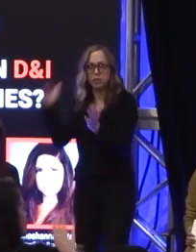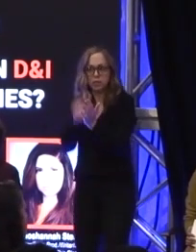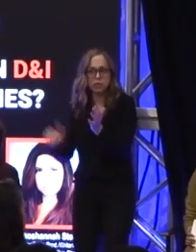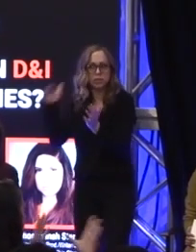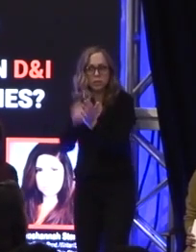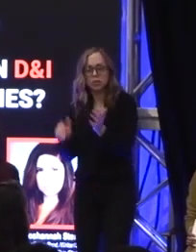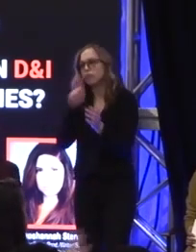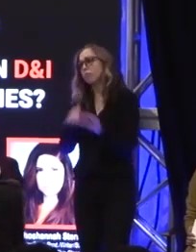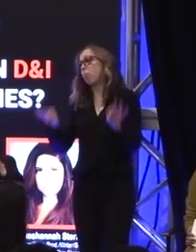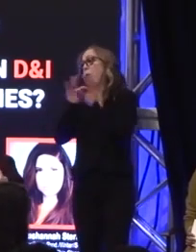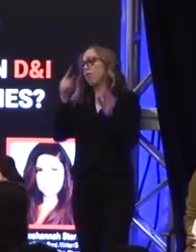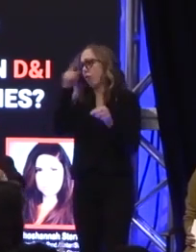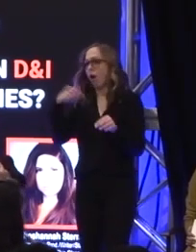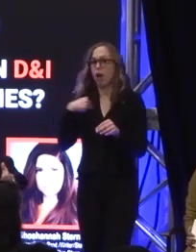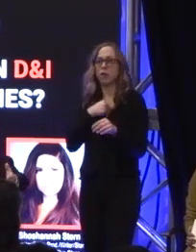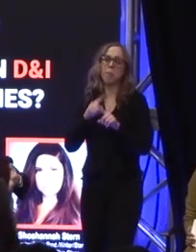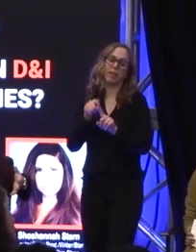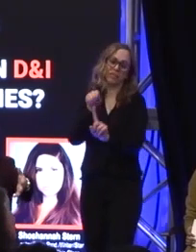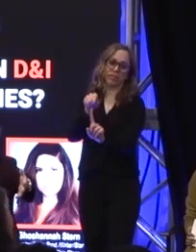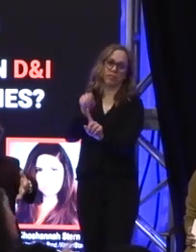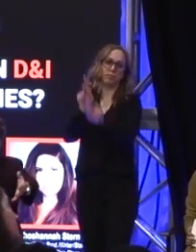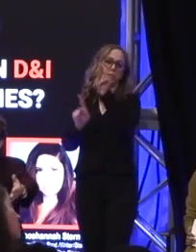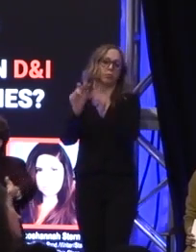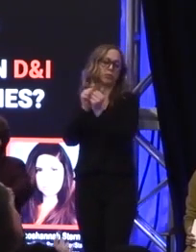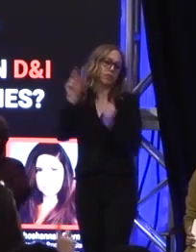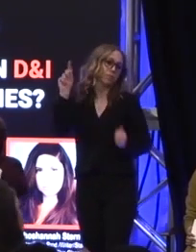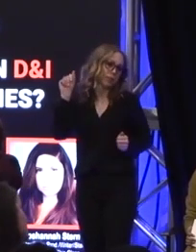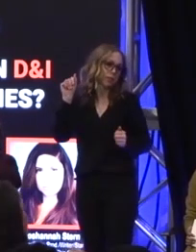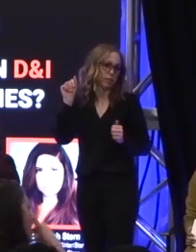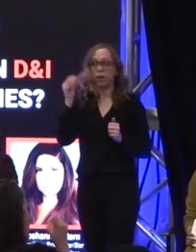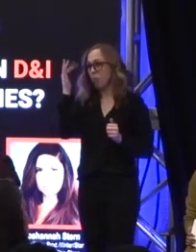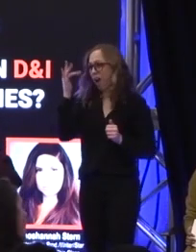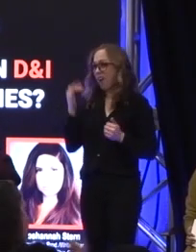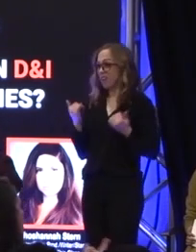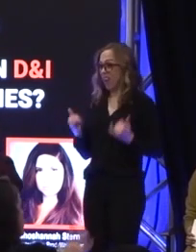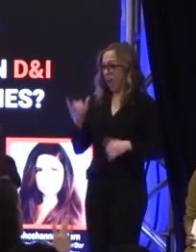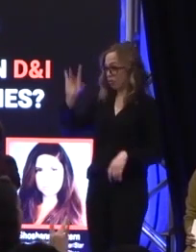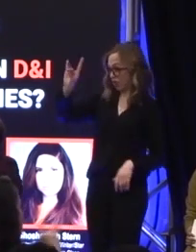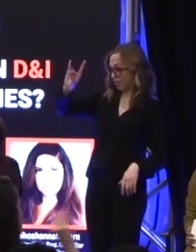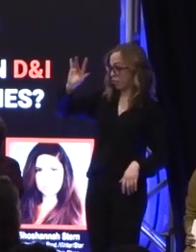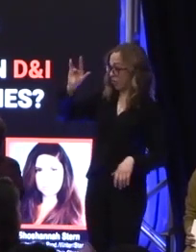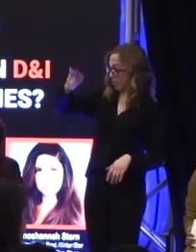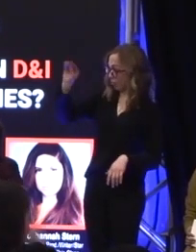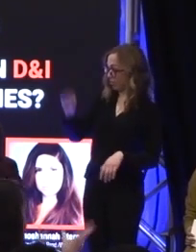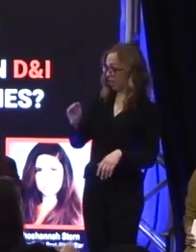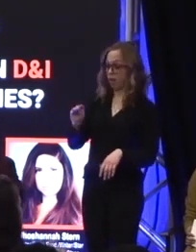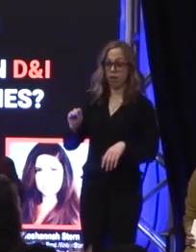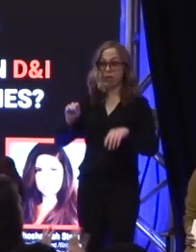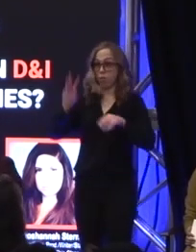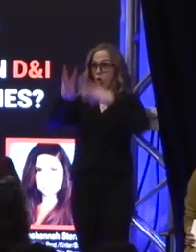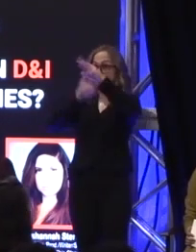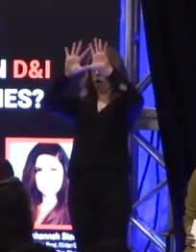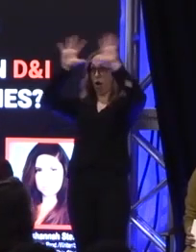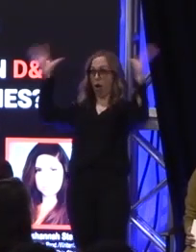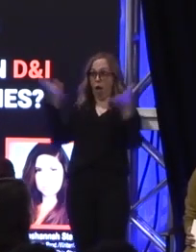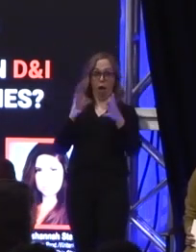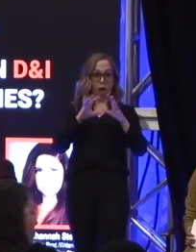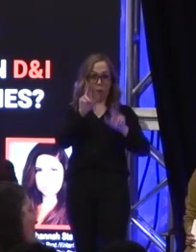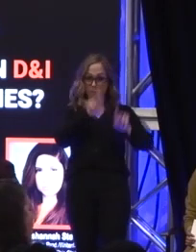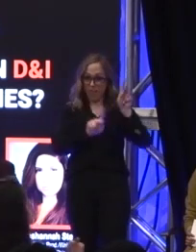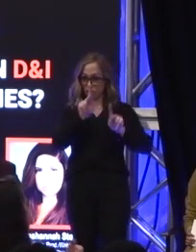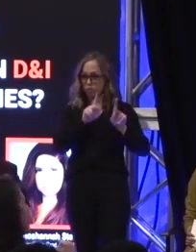it's important to us, but specifically to people with disabilities, because we're 25% of the population, and we are the